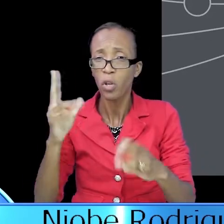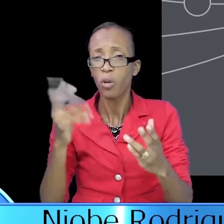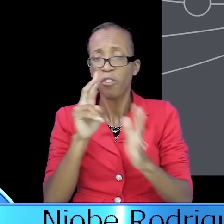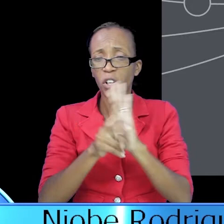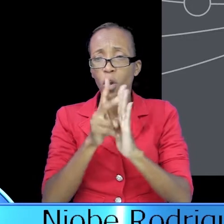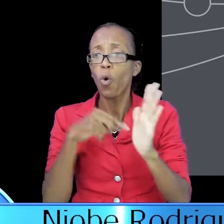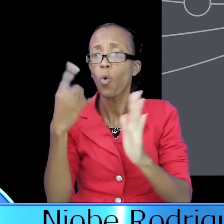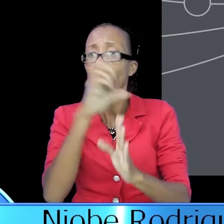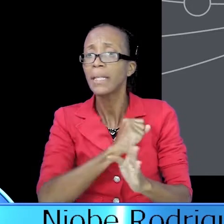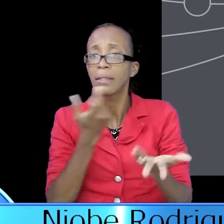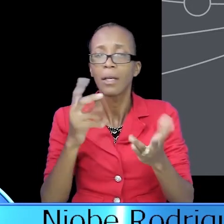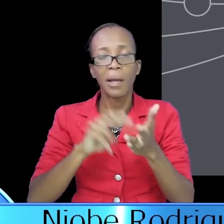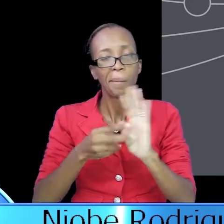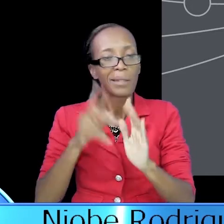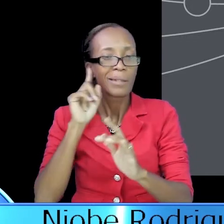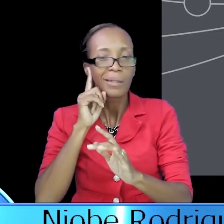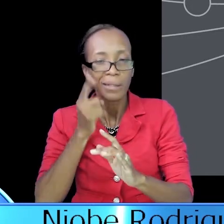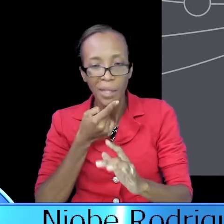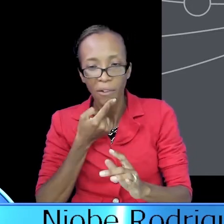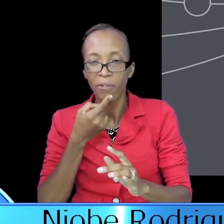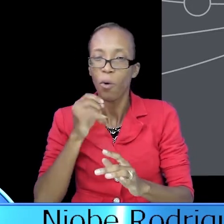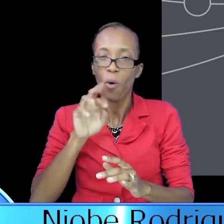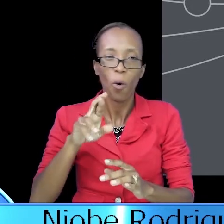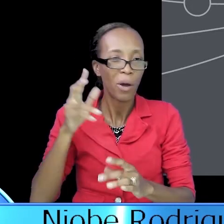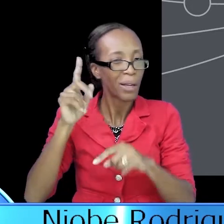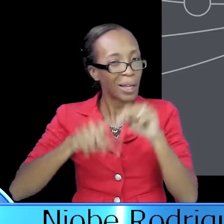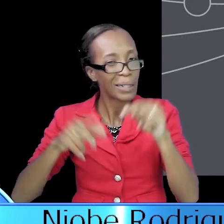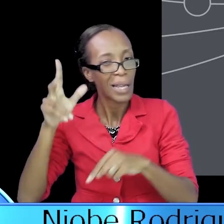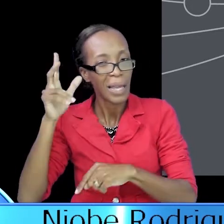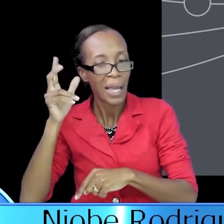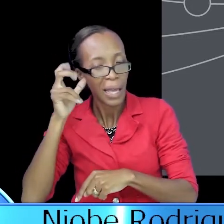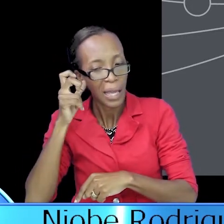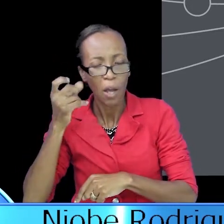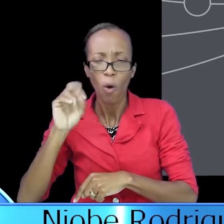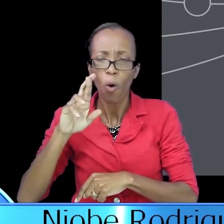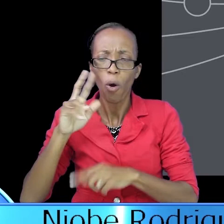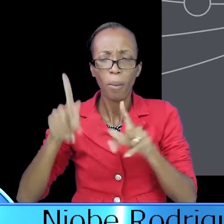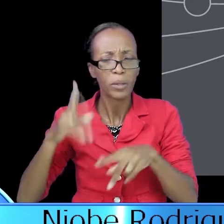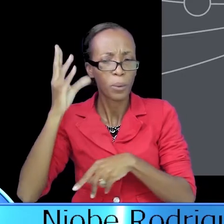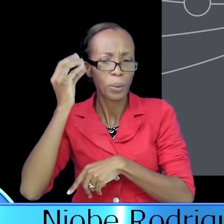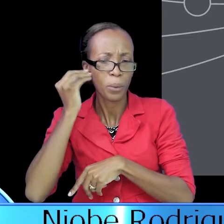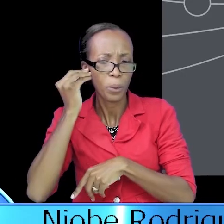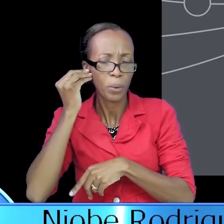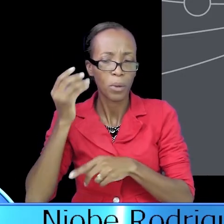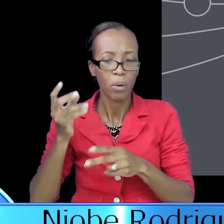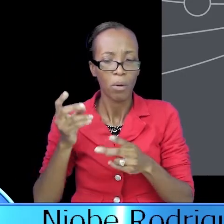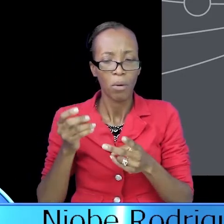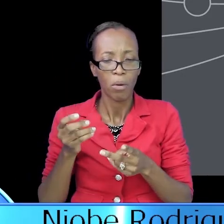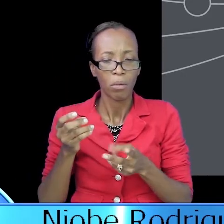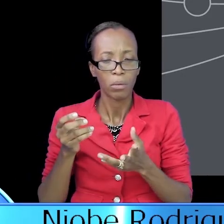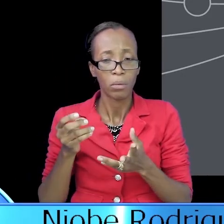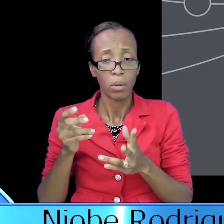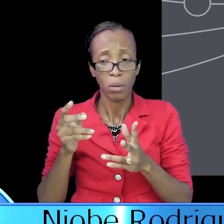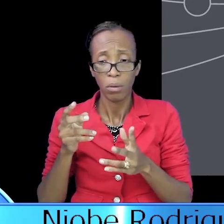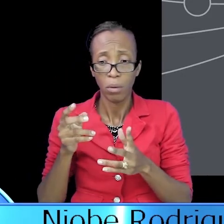of if you don't meet them, in other words, so if you don't have captions in a video, well, who